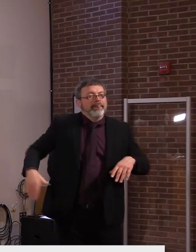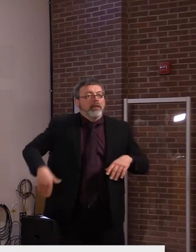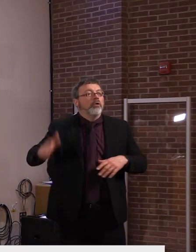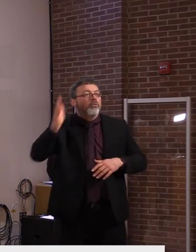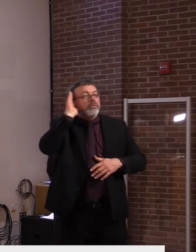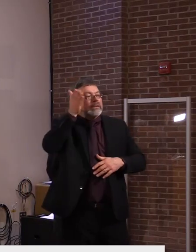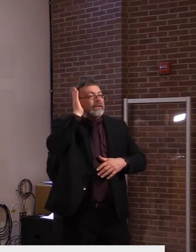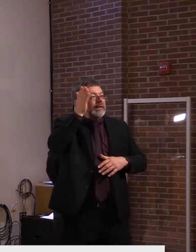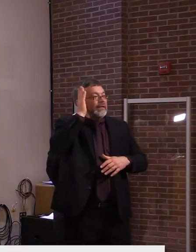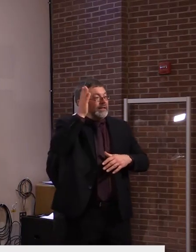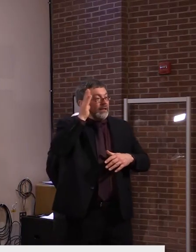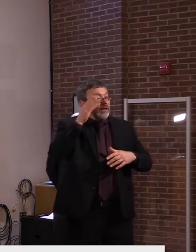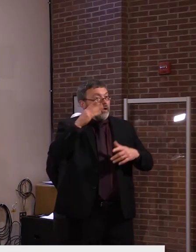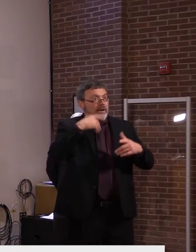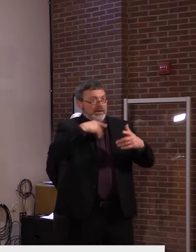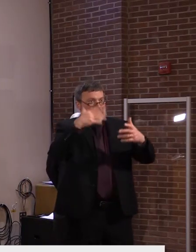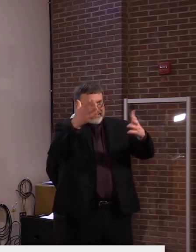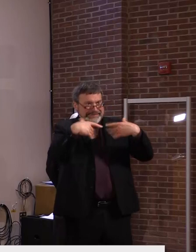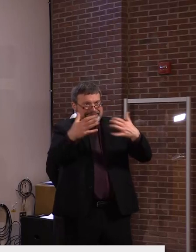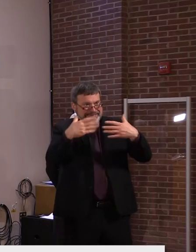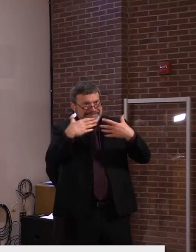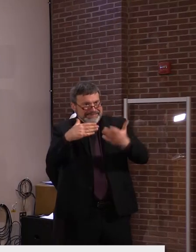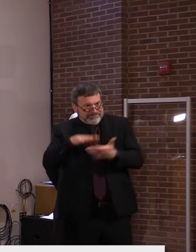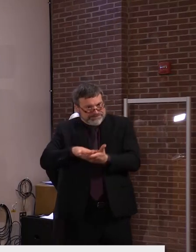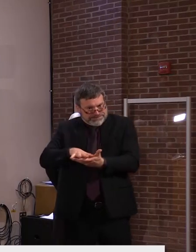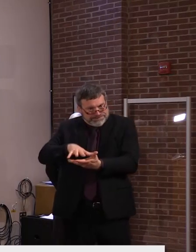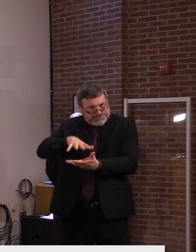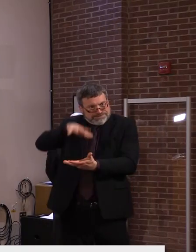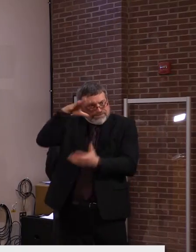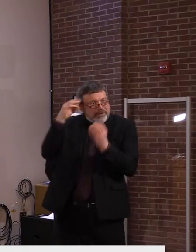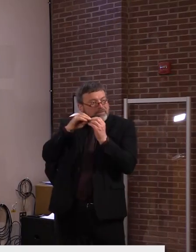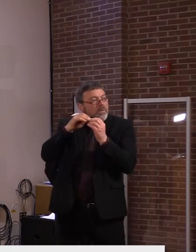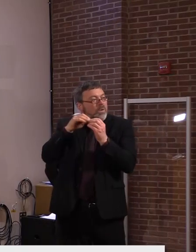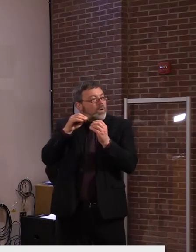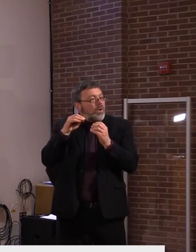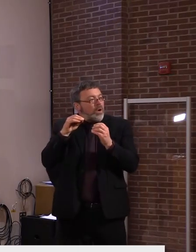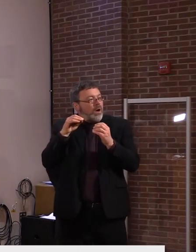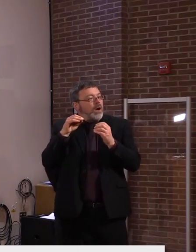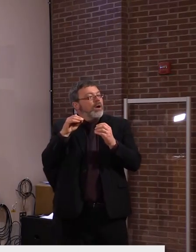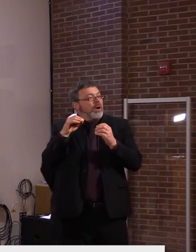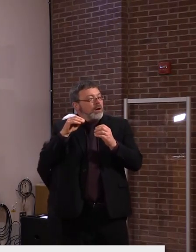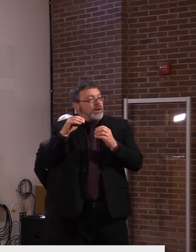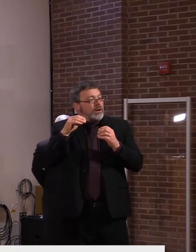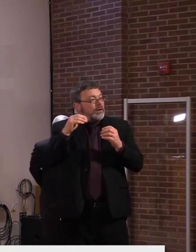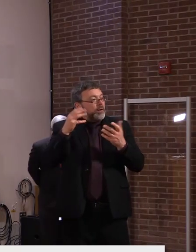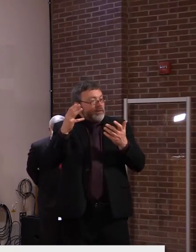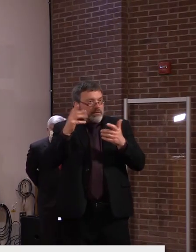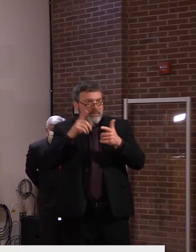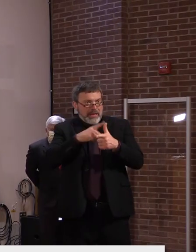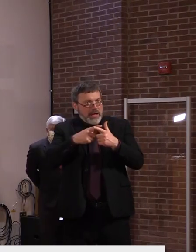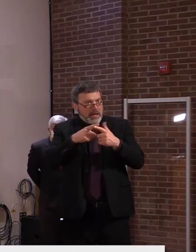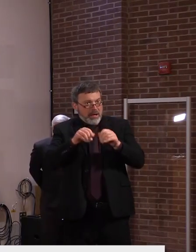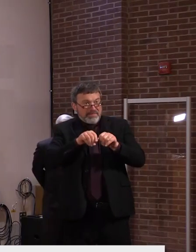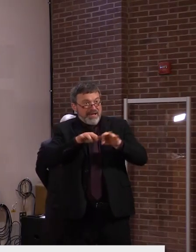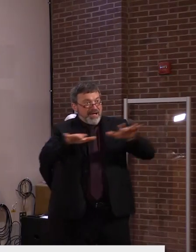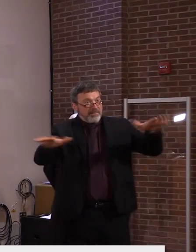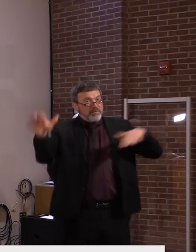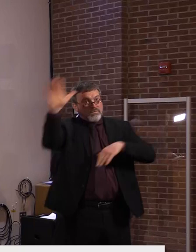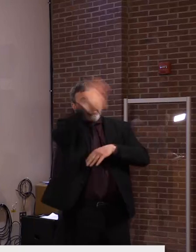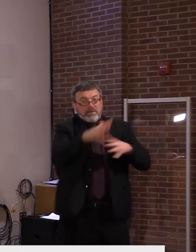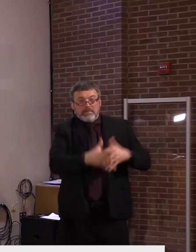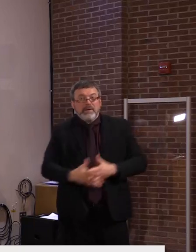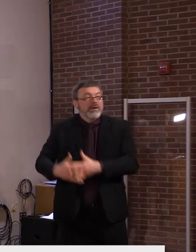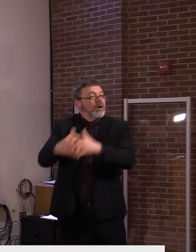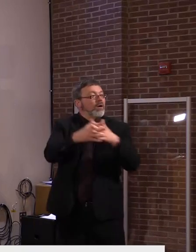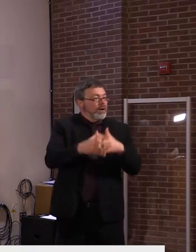supply chain were different, perhaps every state in the country would just convert to doing them, especially if the cost came down as